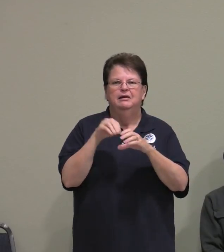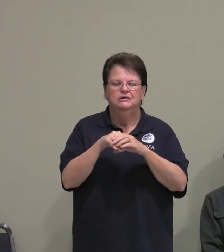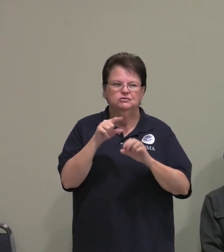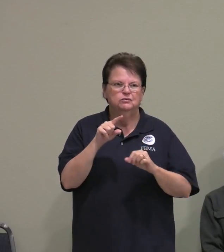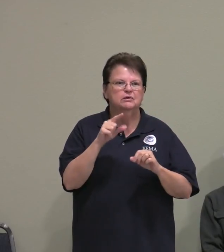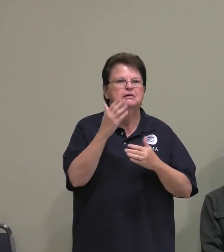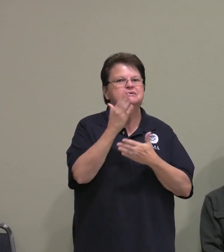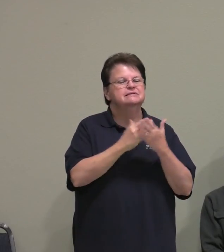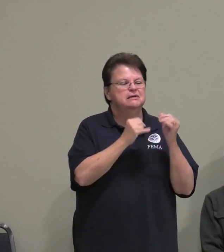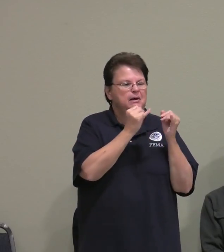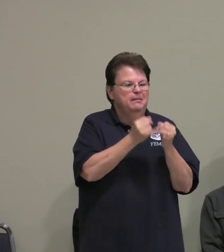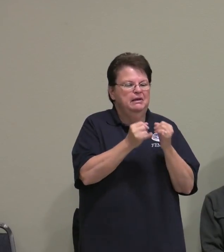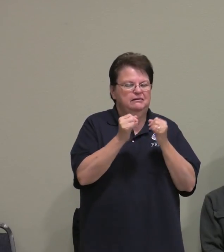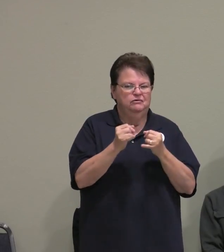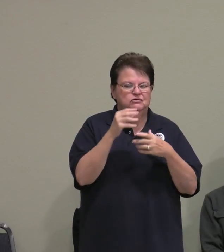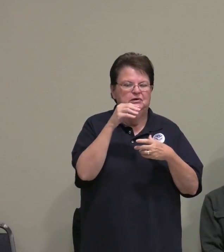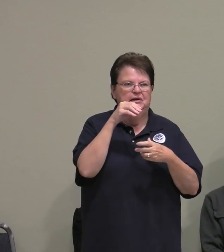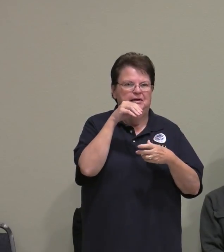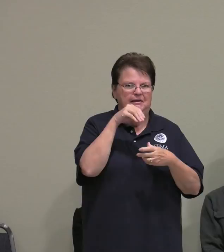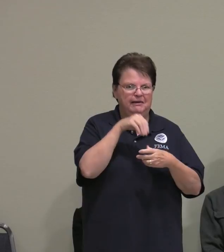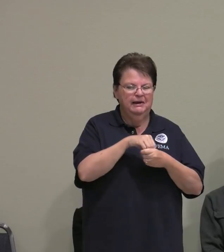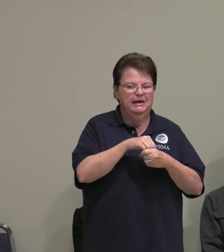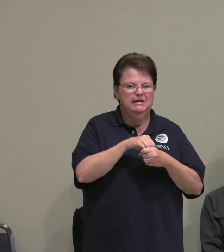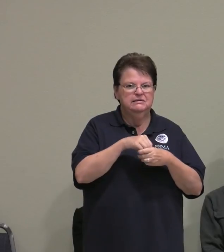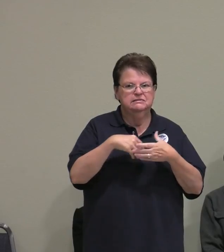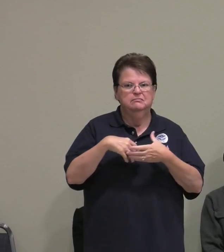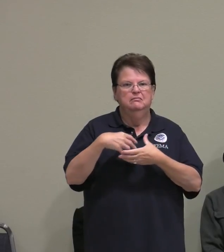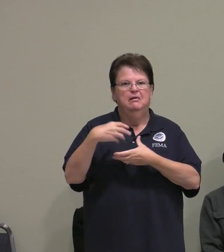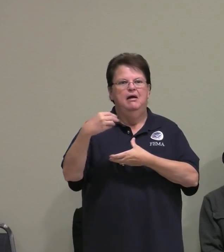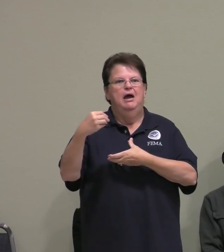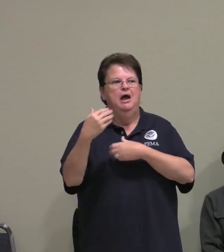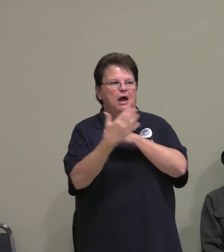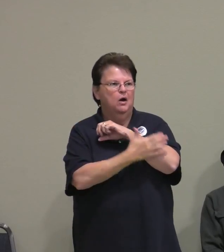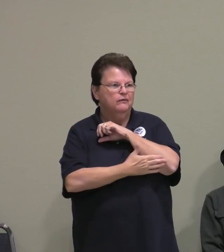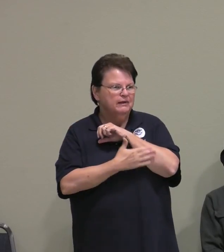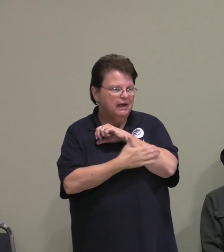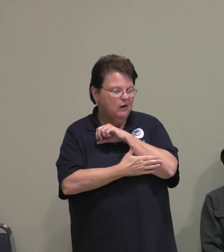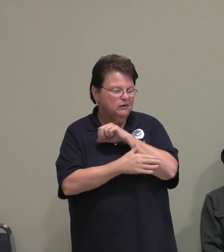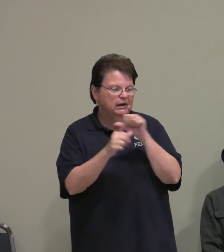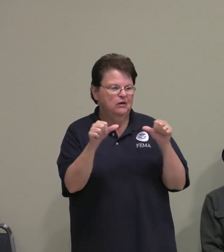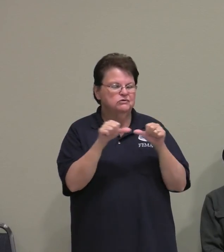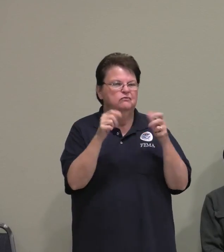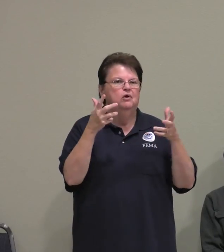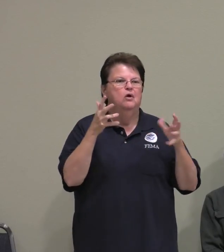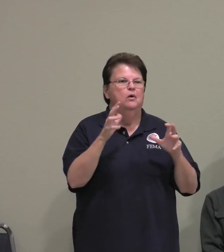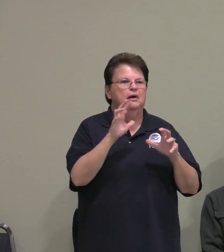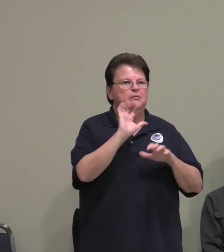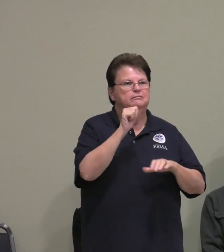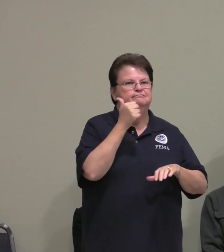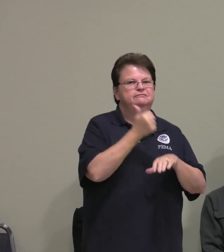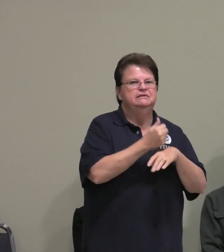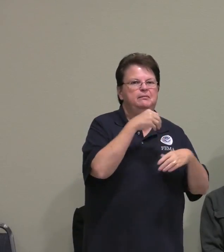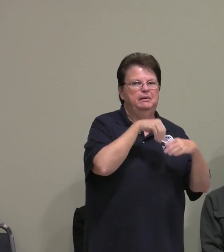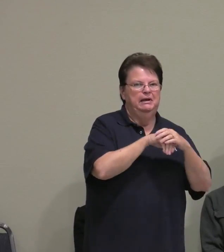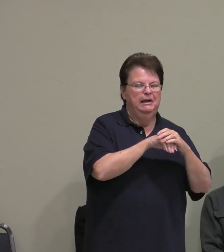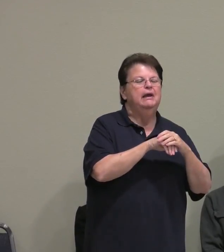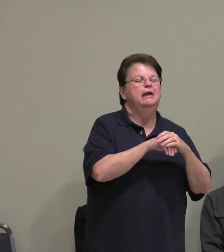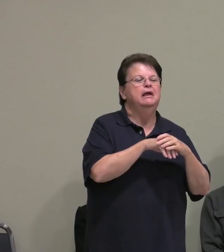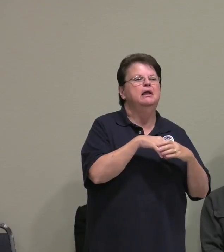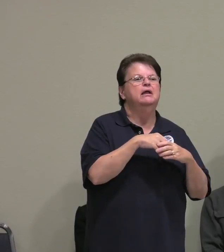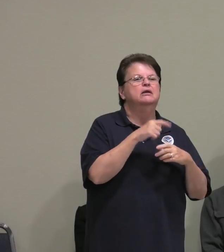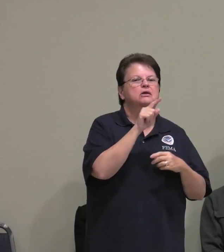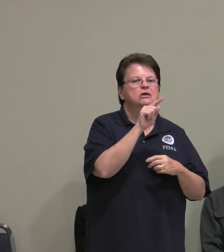There are some individuals in some remote counties, not in Butte County, that have already been placed into some travel trailers.